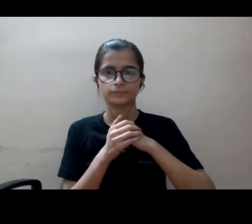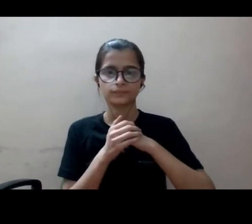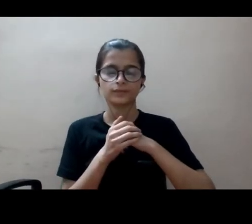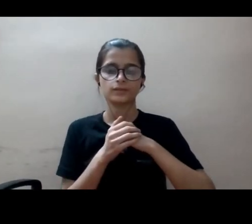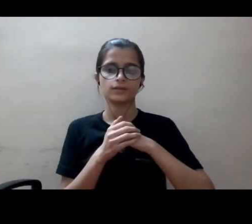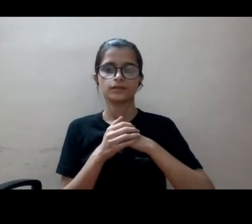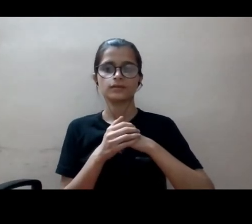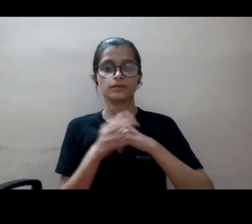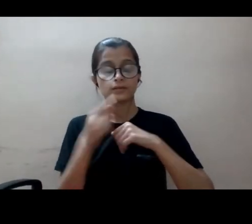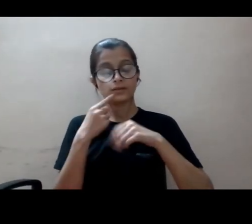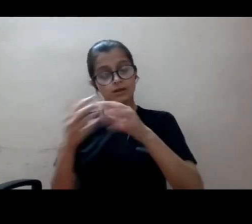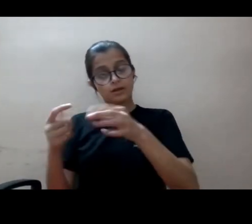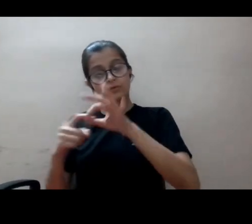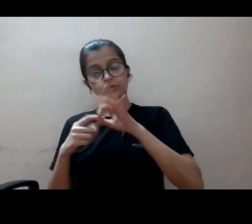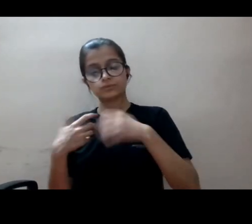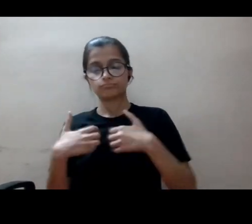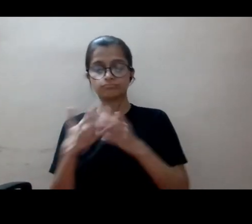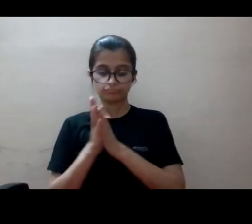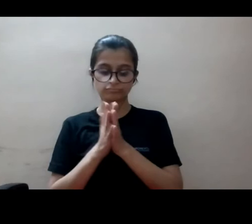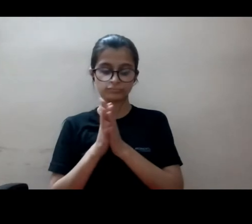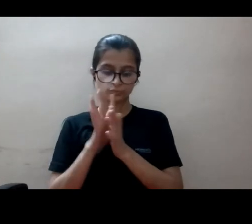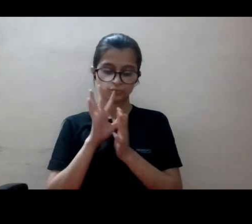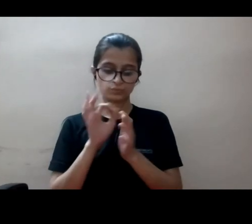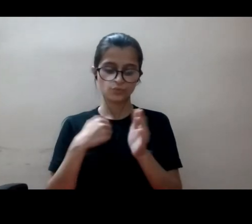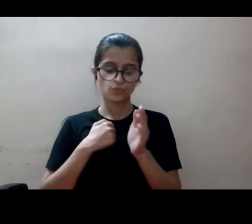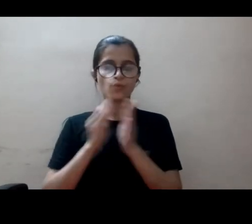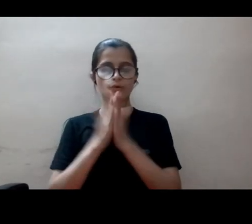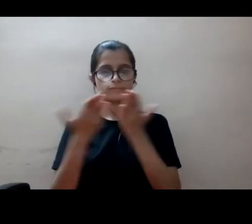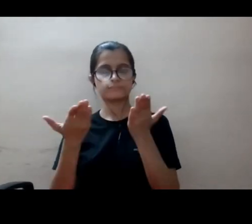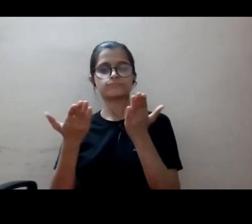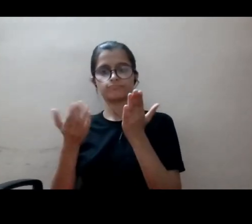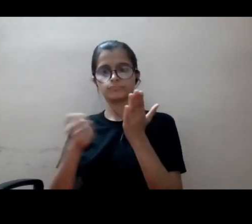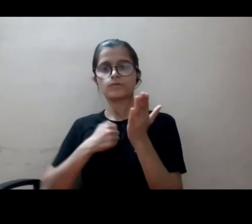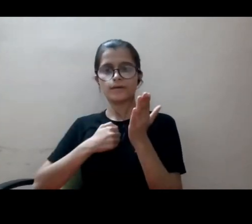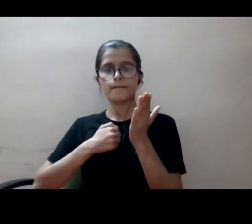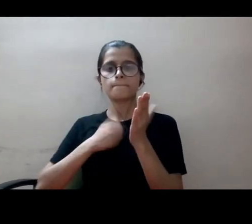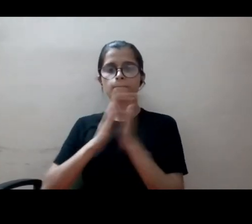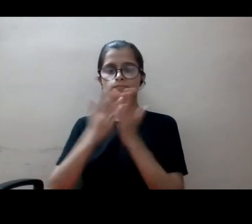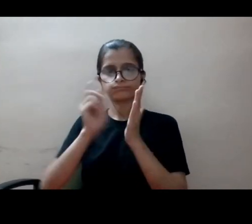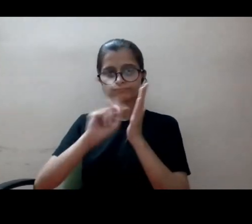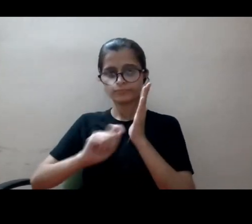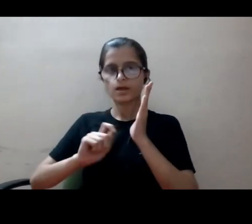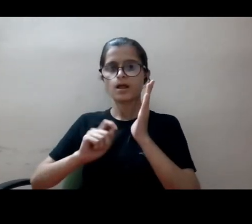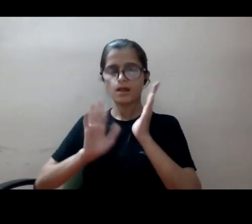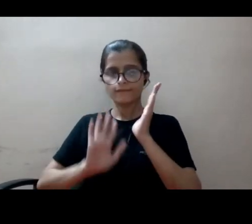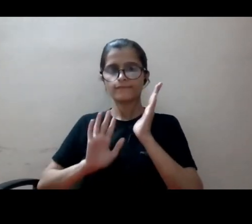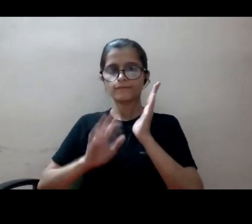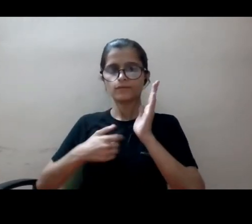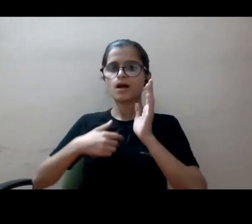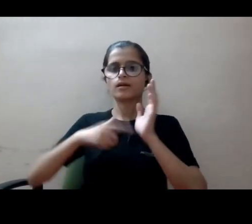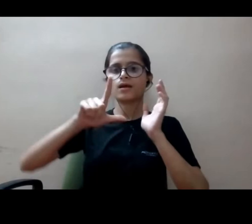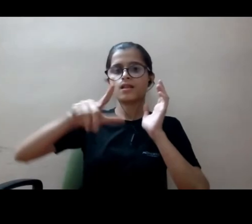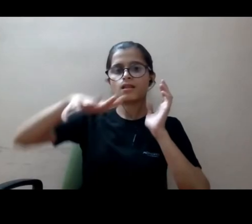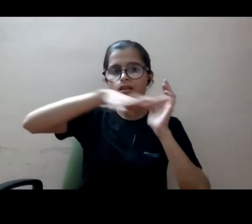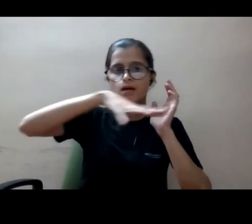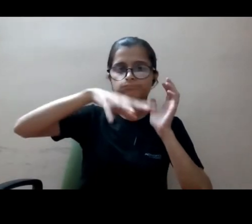That's an interesting question. You know, I wrote my little book, Eavesdropping, about traveling around and listening to landscapes because